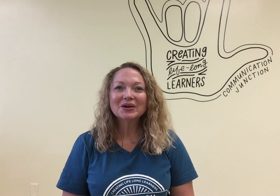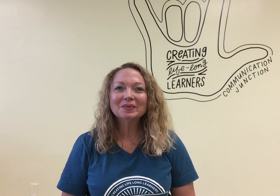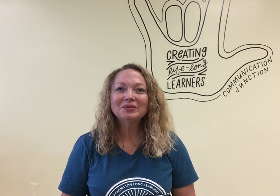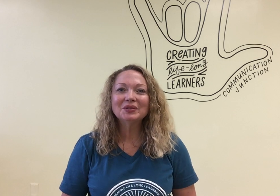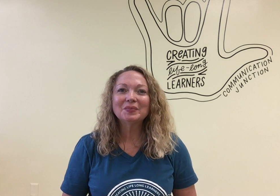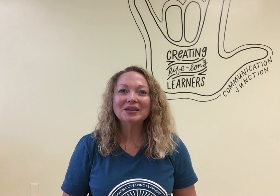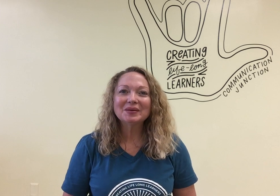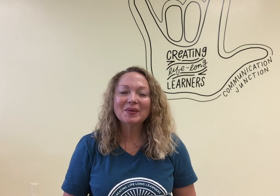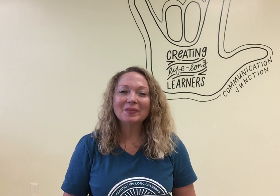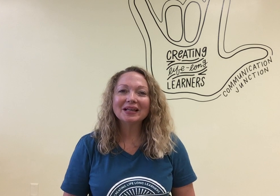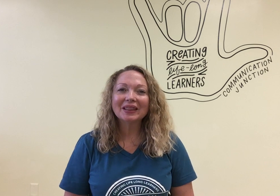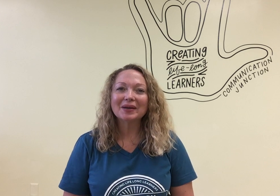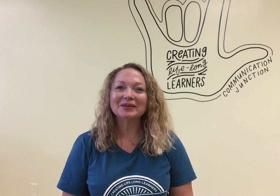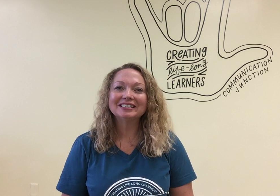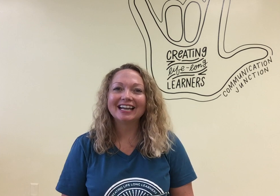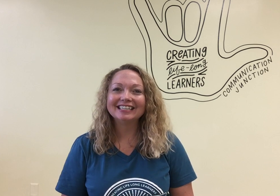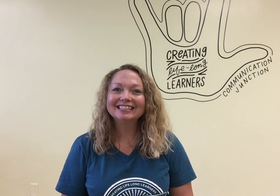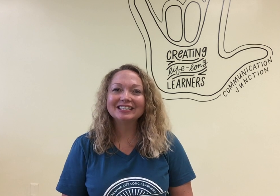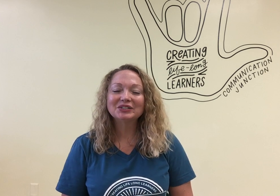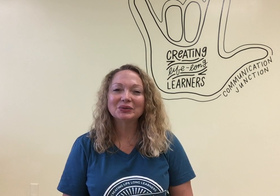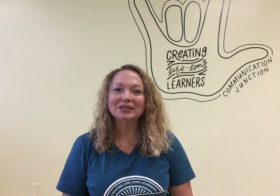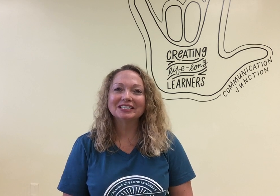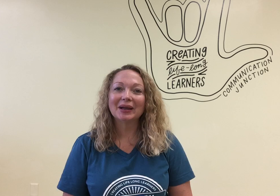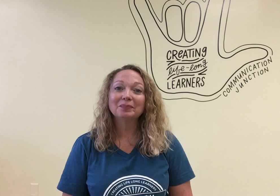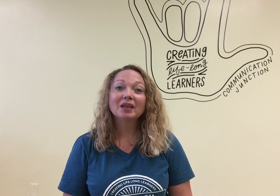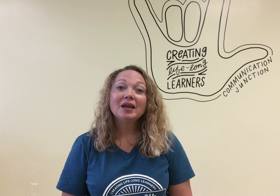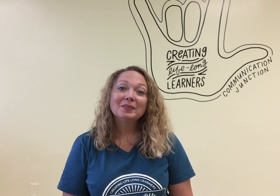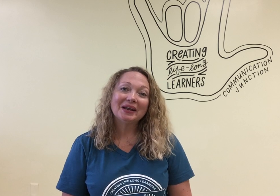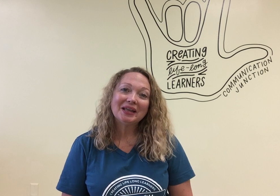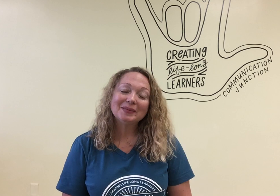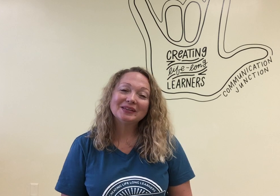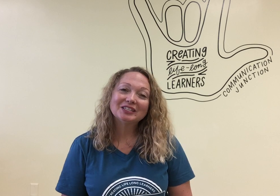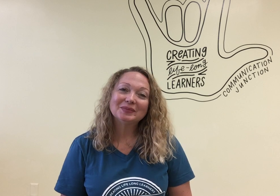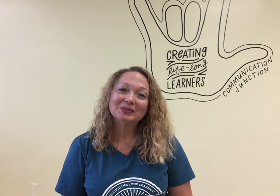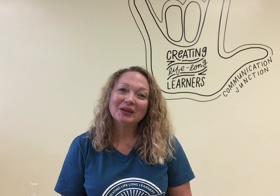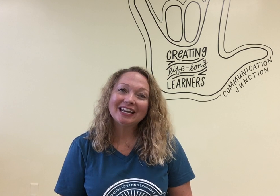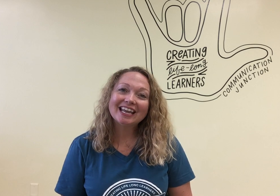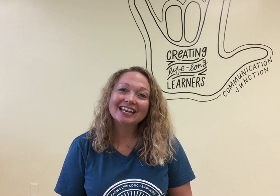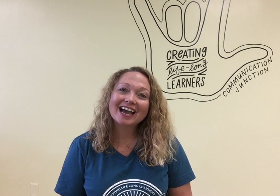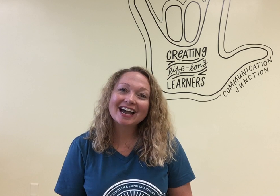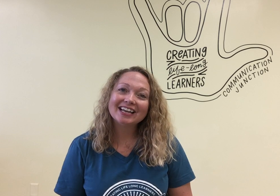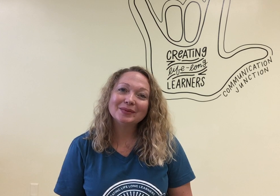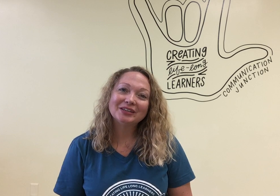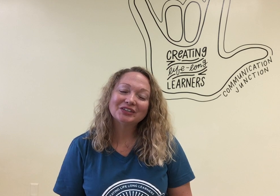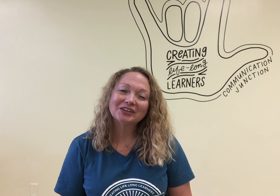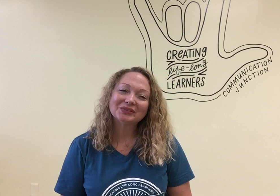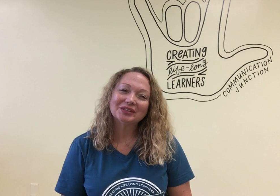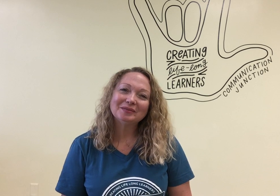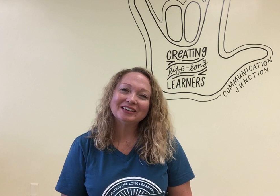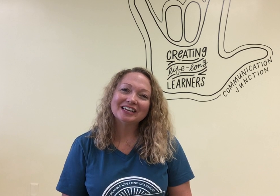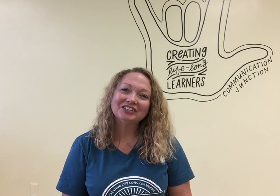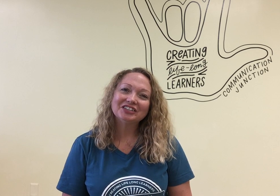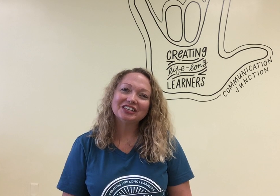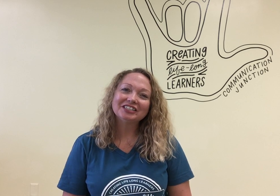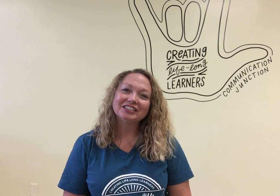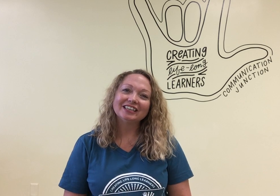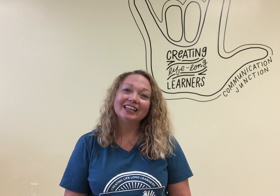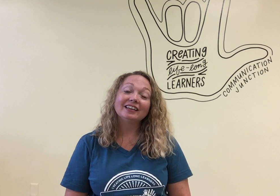welcome to the Pekin Public Library Sign and Sing Storytime. My name is Miss Whitney and I am an instructor with Communication Junction, and I